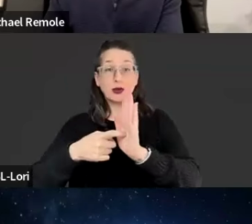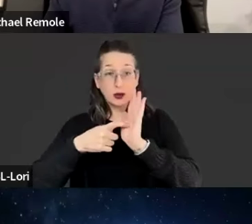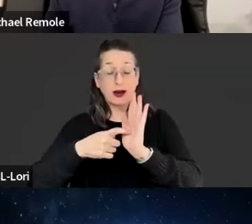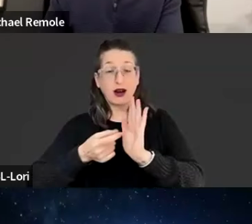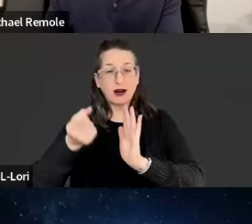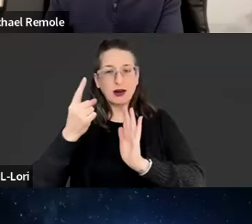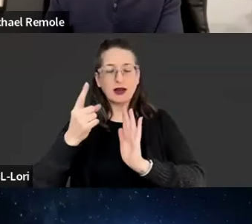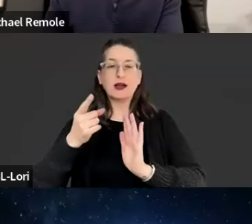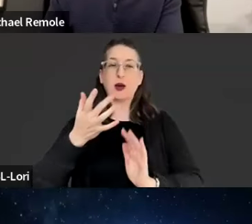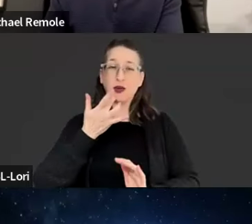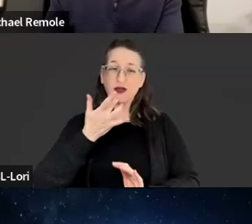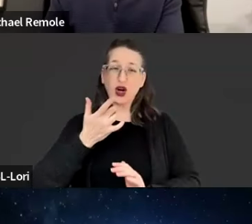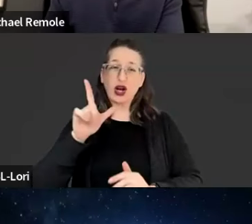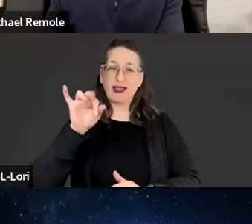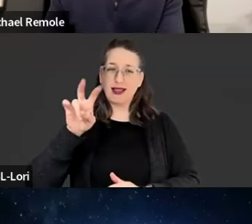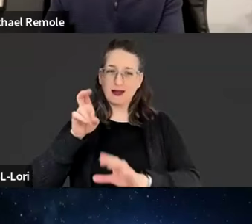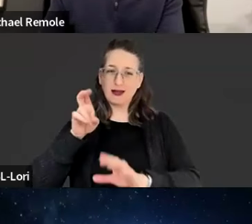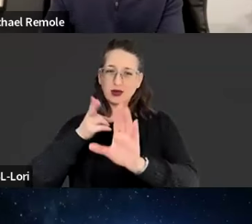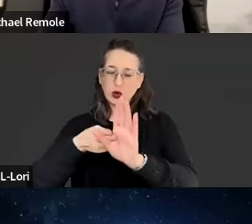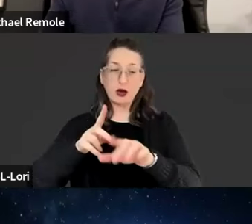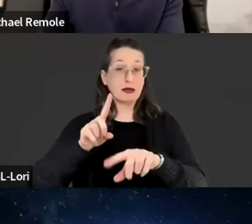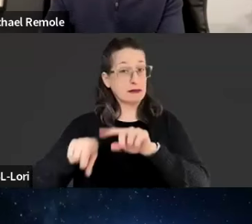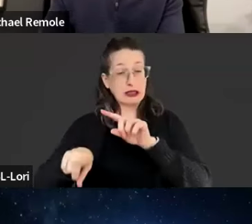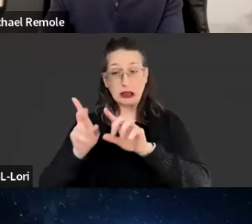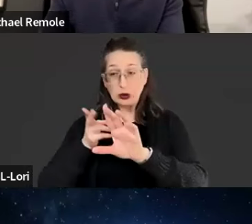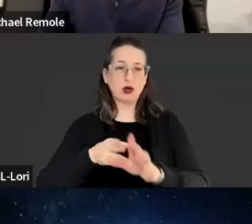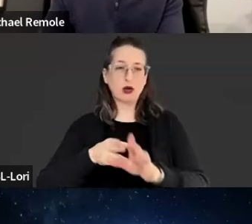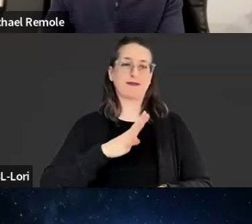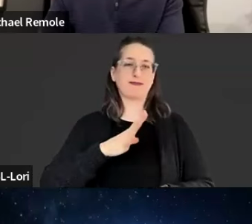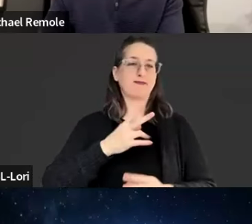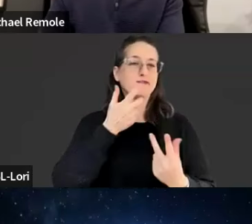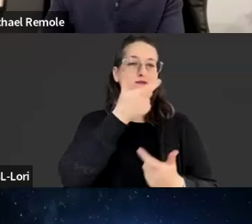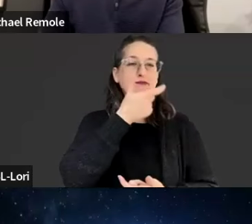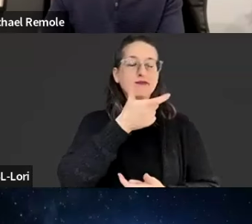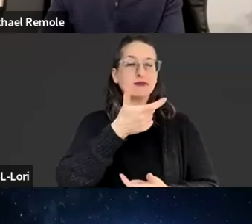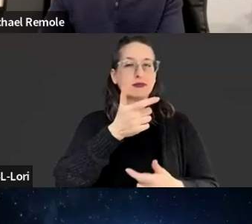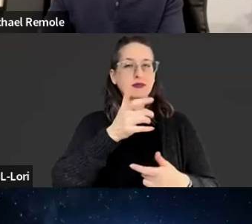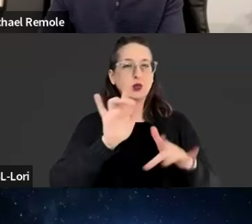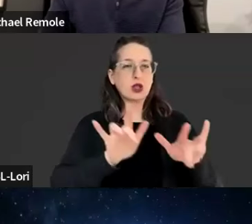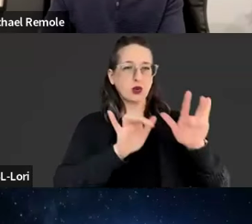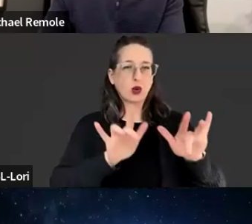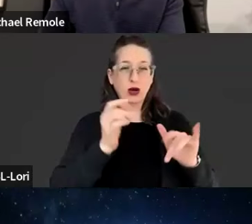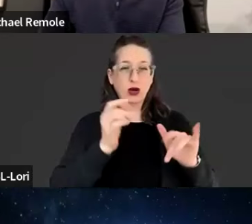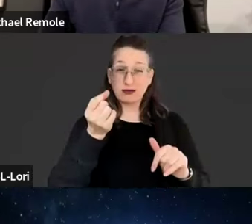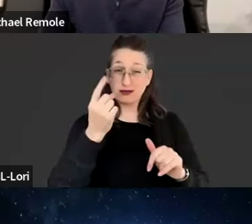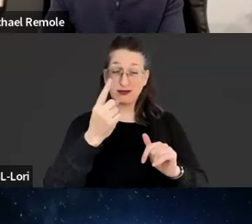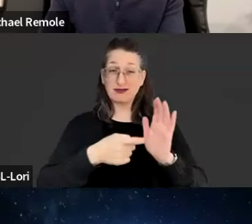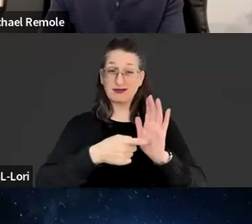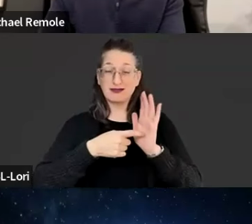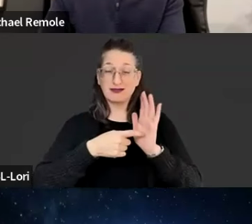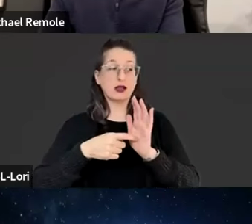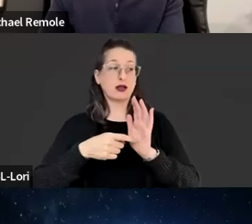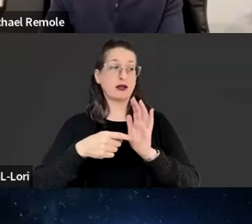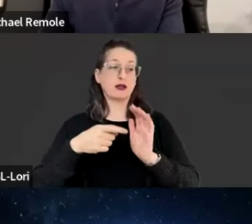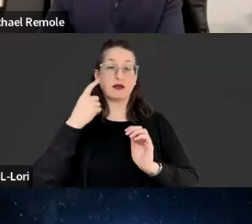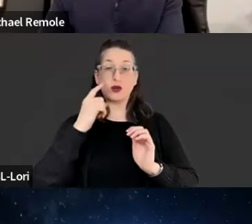totally fine. You can view the recording. But this is a required element of training and maintenance